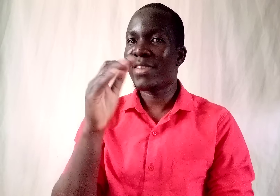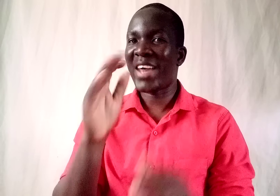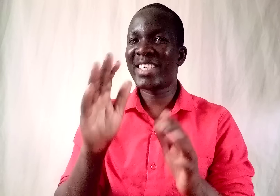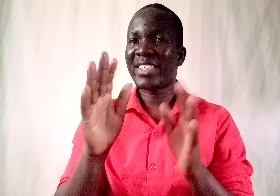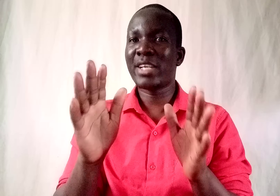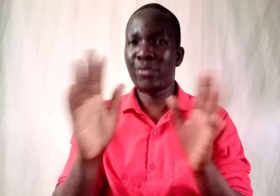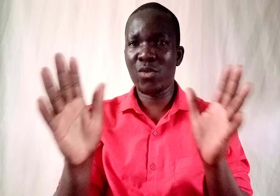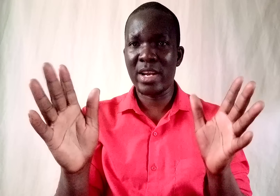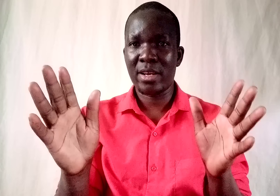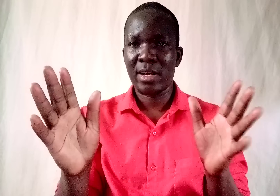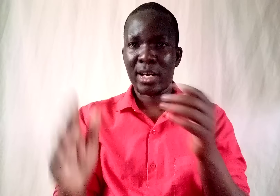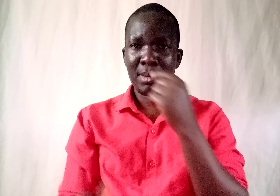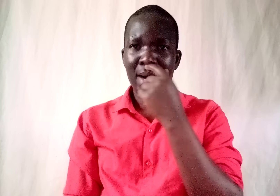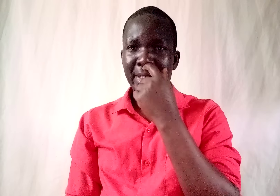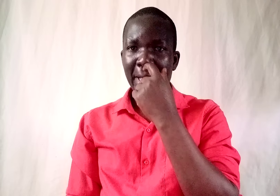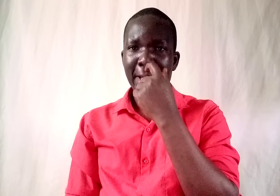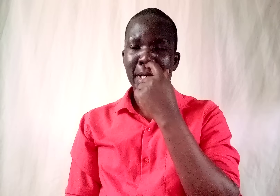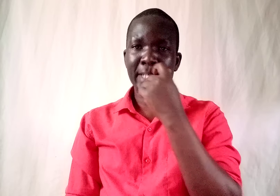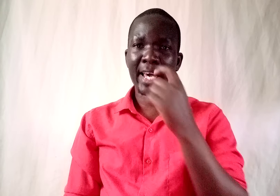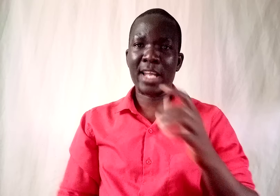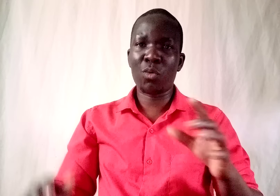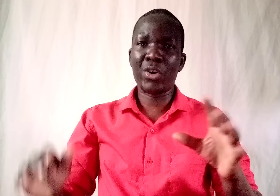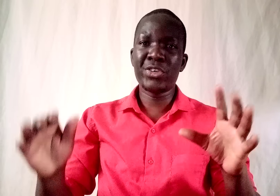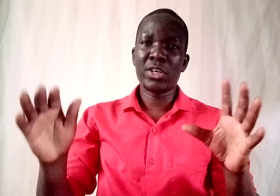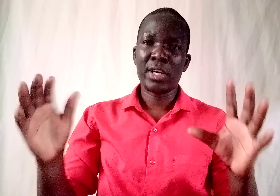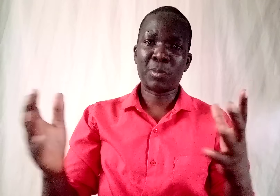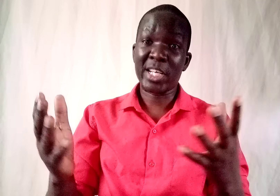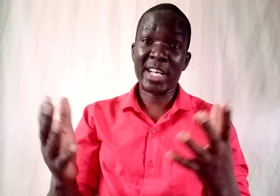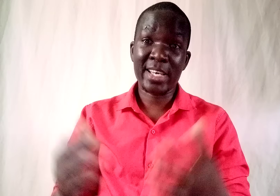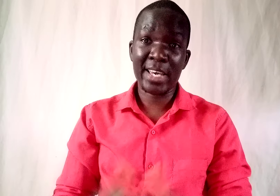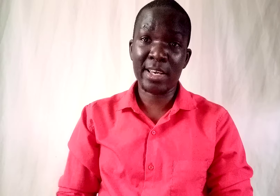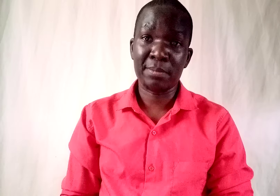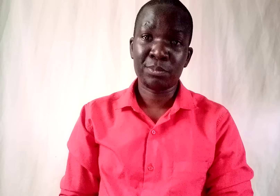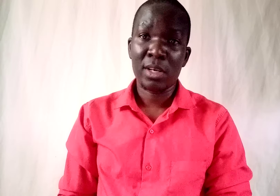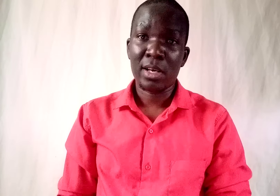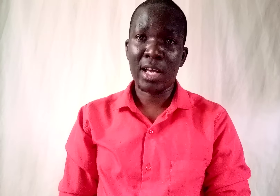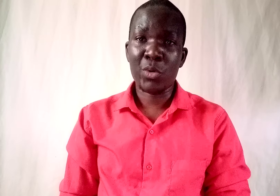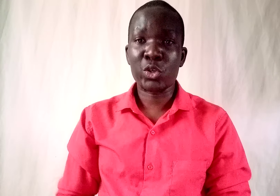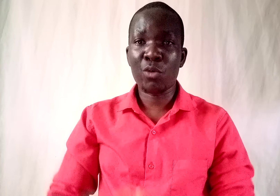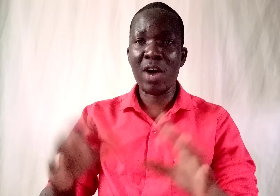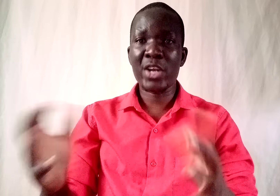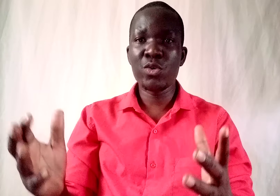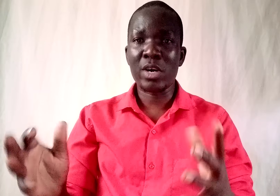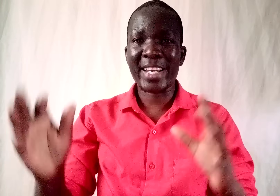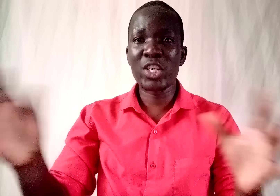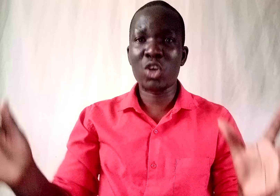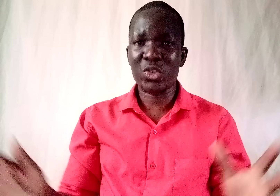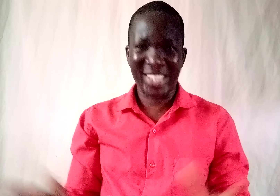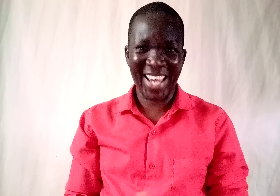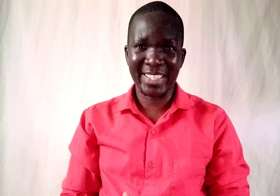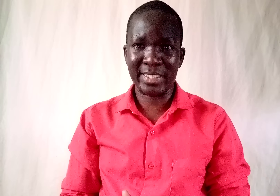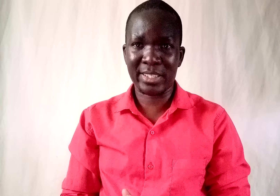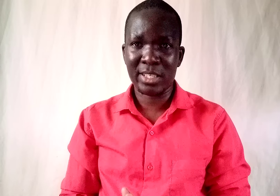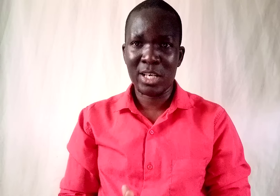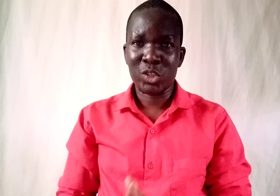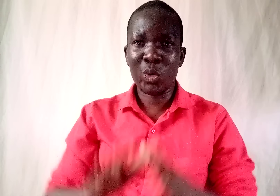That's still food. Remember I said sign language, especially in Kenya, we also value regional signs. So we